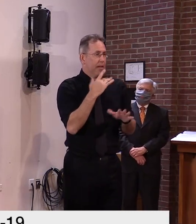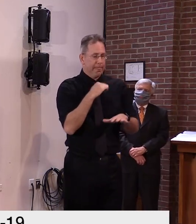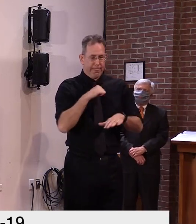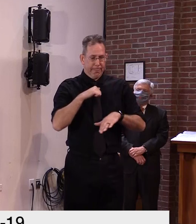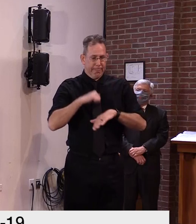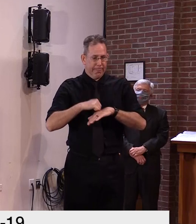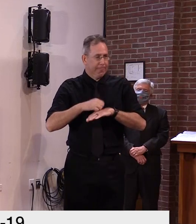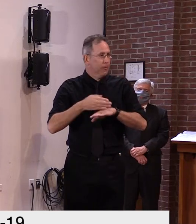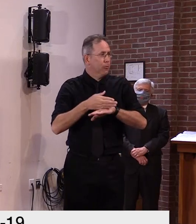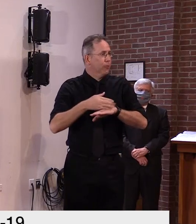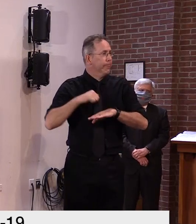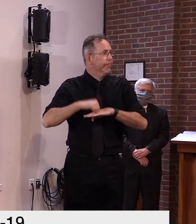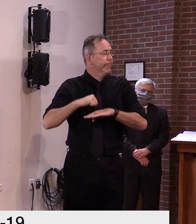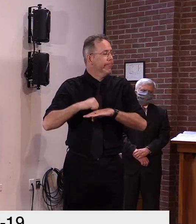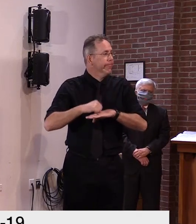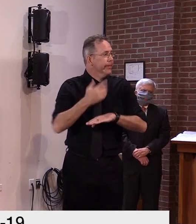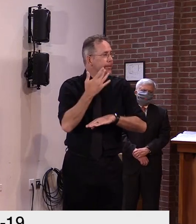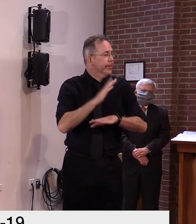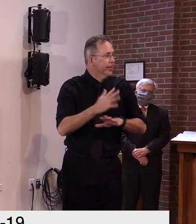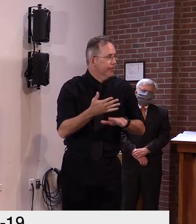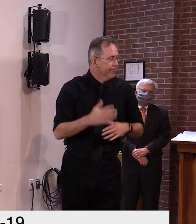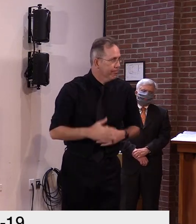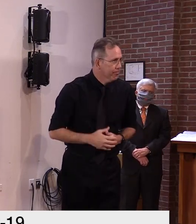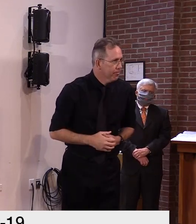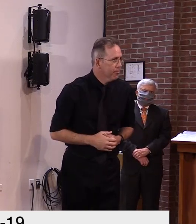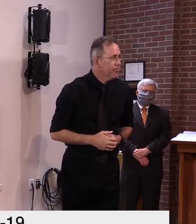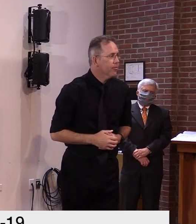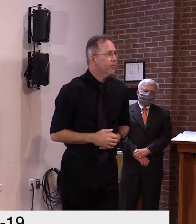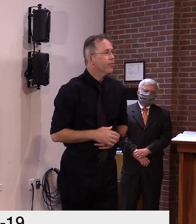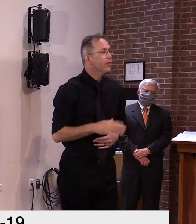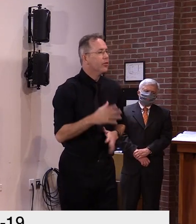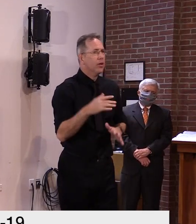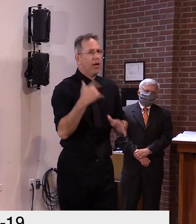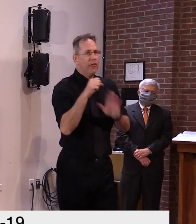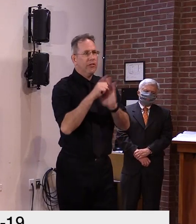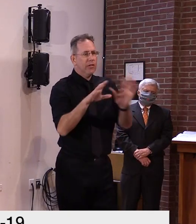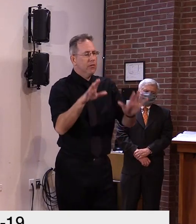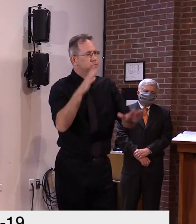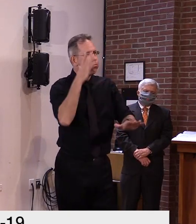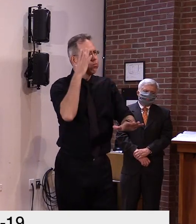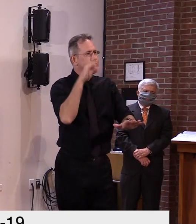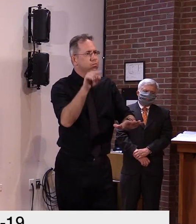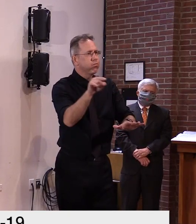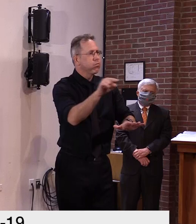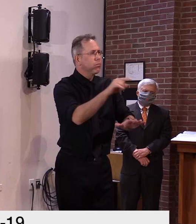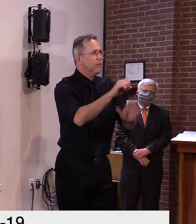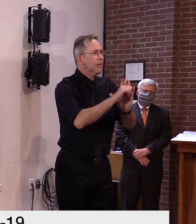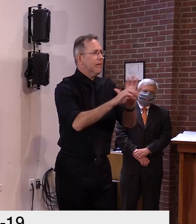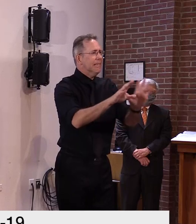prevent some of the spread ourselves. I think that that's really important.